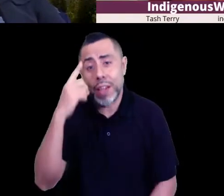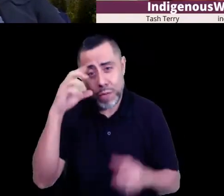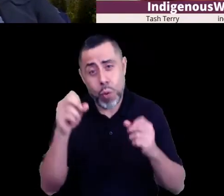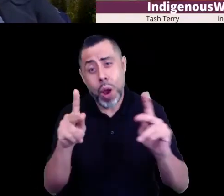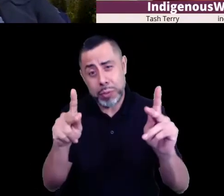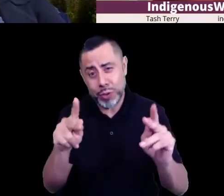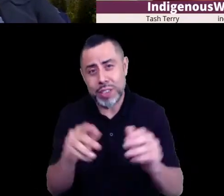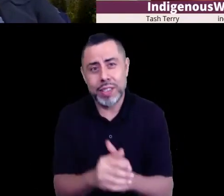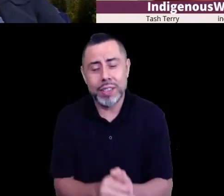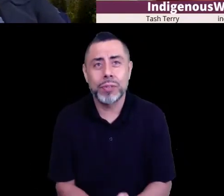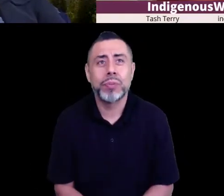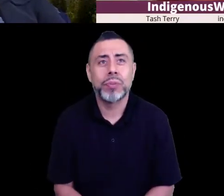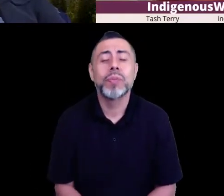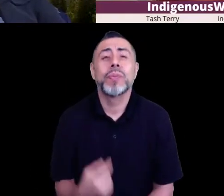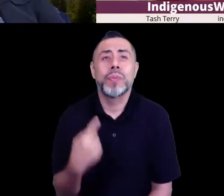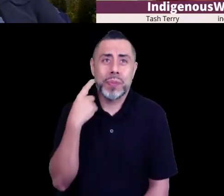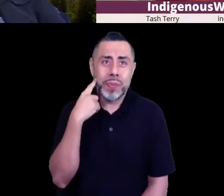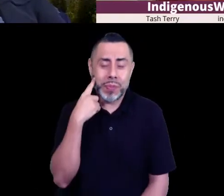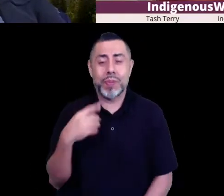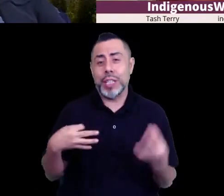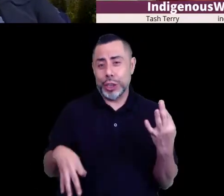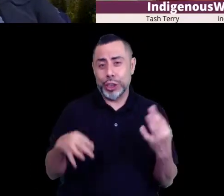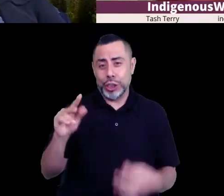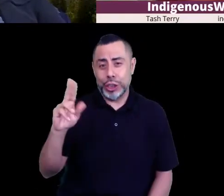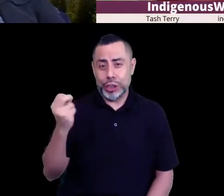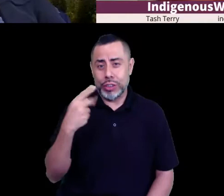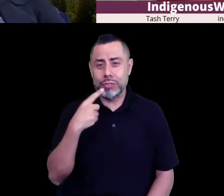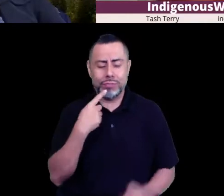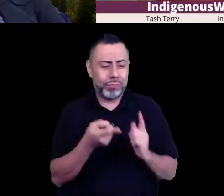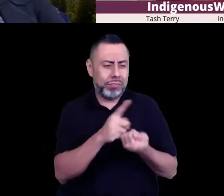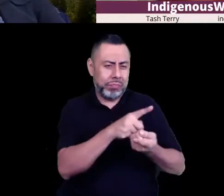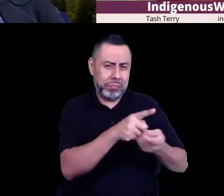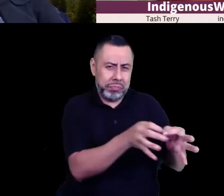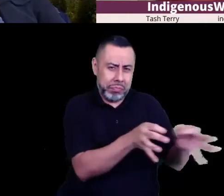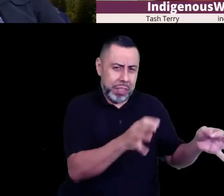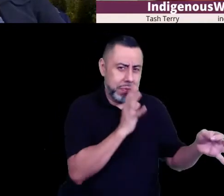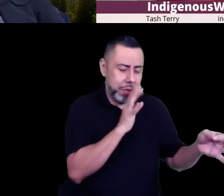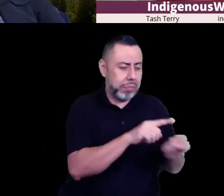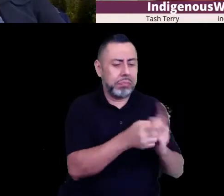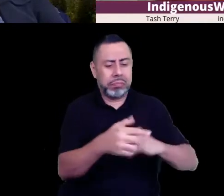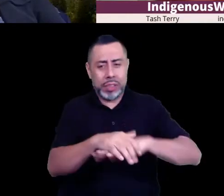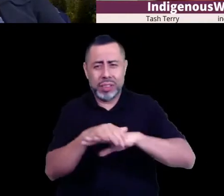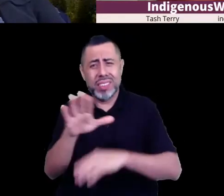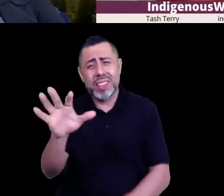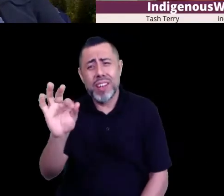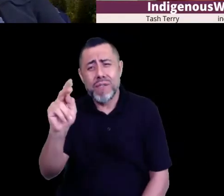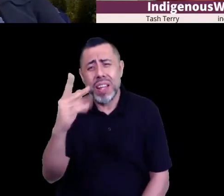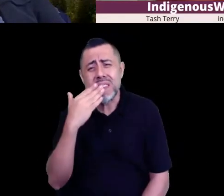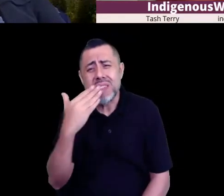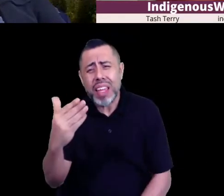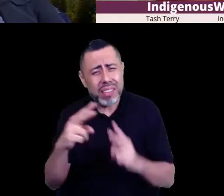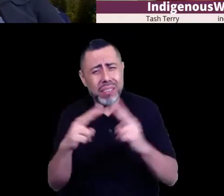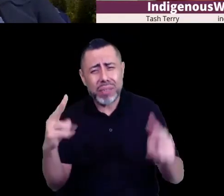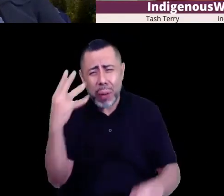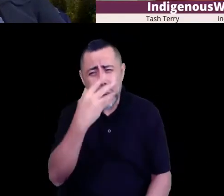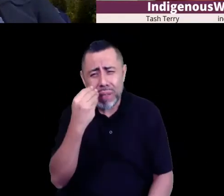Joni, Joni, yeah. Thank you very much. That was very beautiful, Frank. Thank you for your time this evening. And I'd